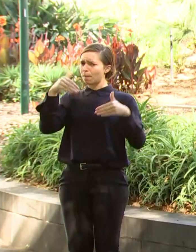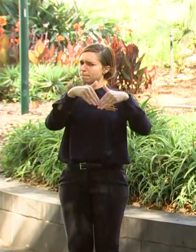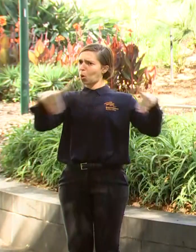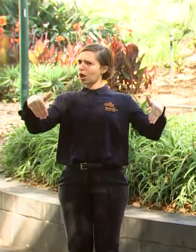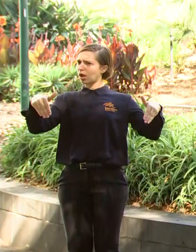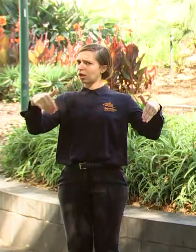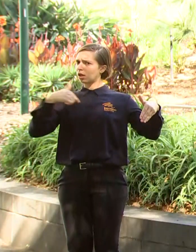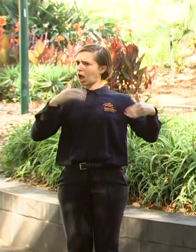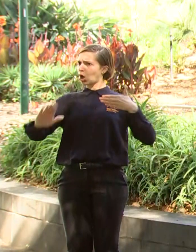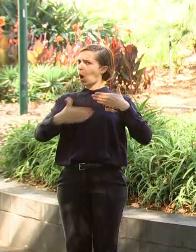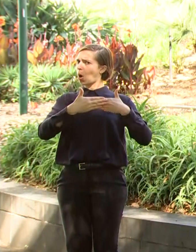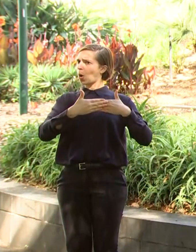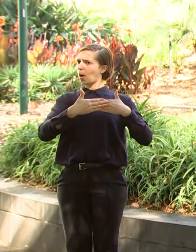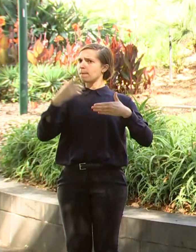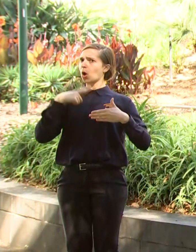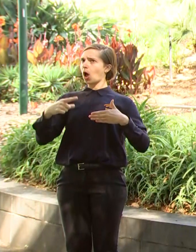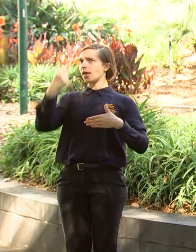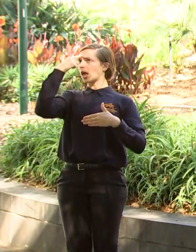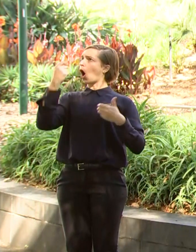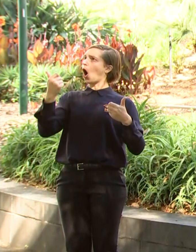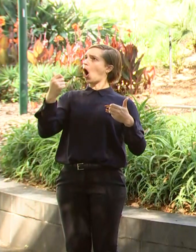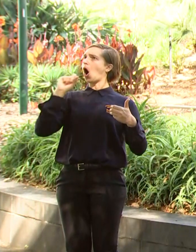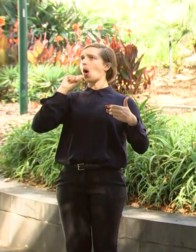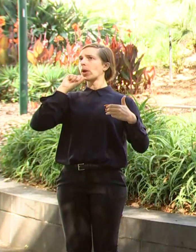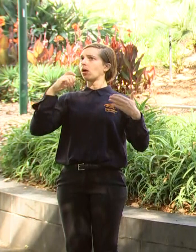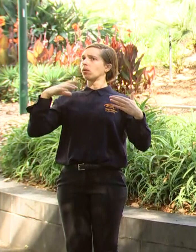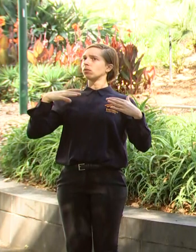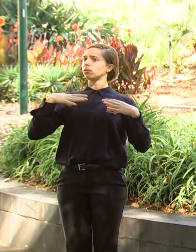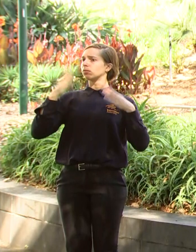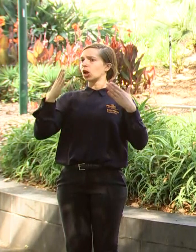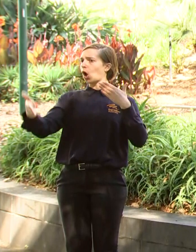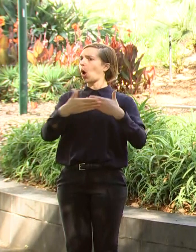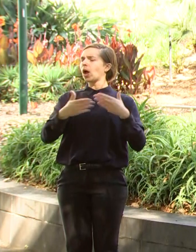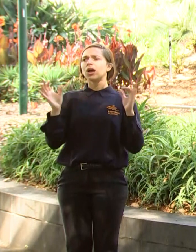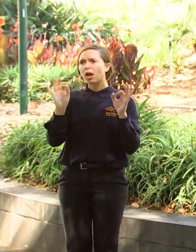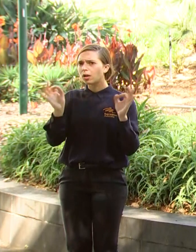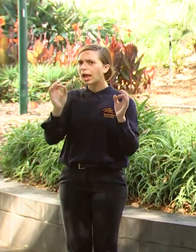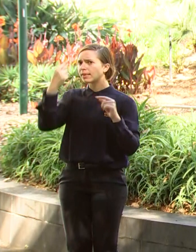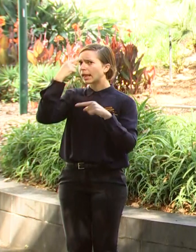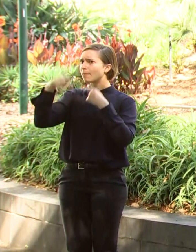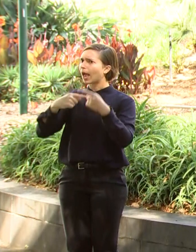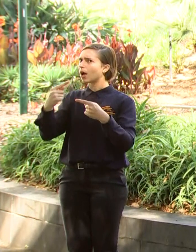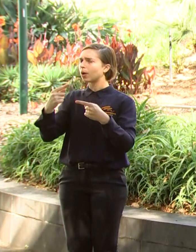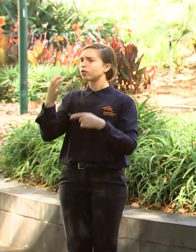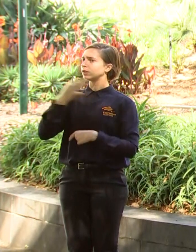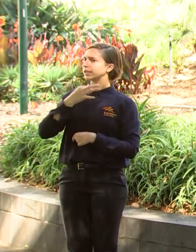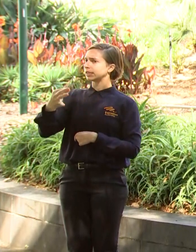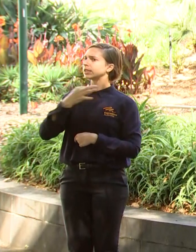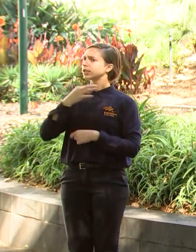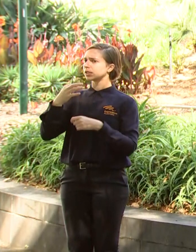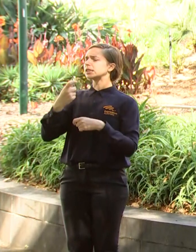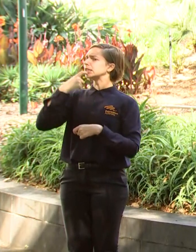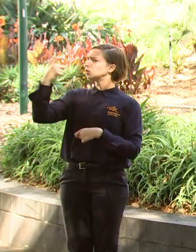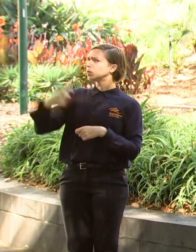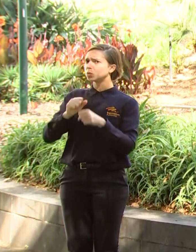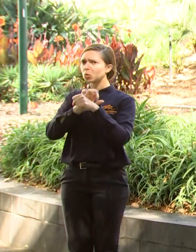because we just can't have a situation where people, of course, Victorians, we want them to come home, but we can't run the